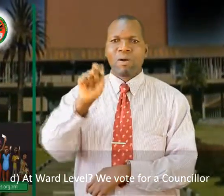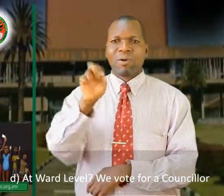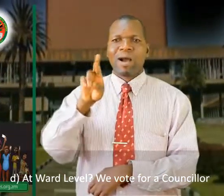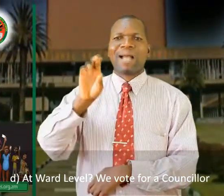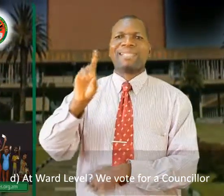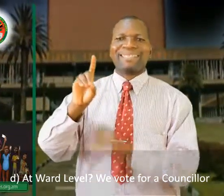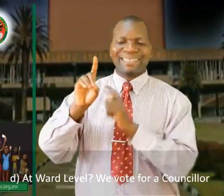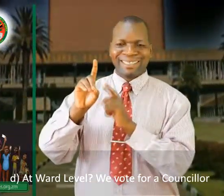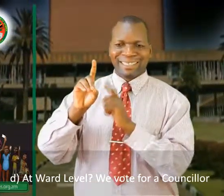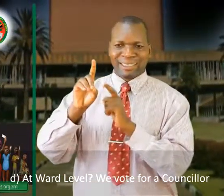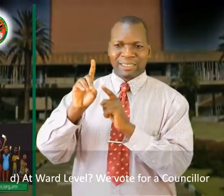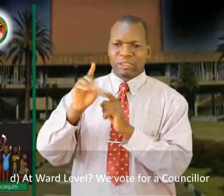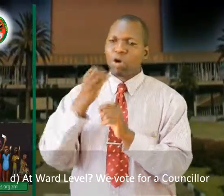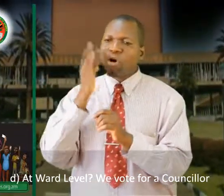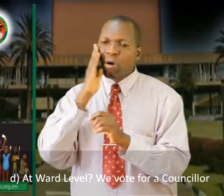we vote for a councillor.